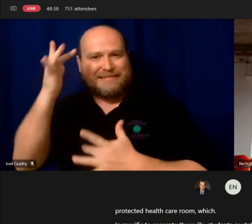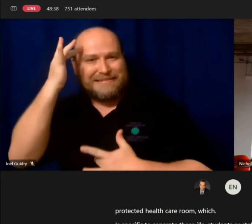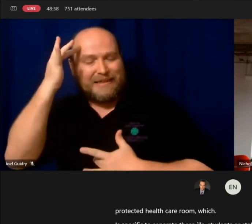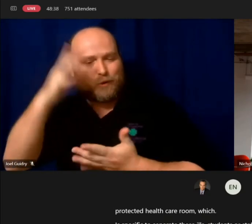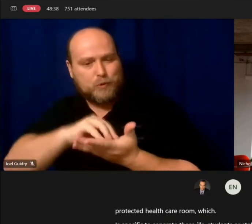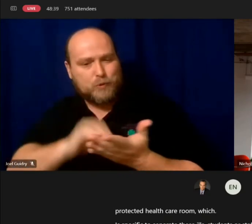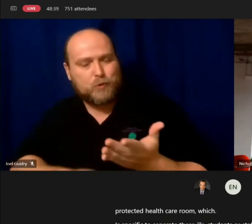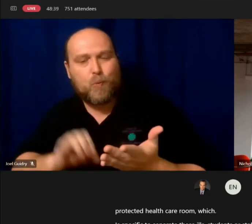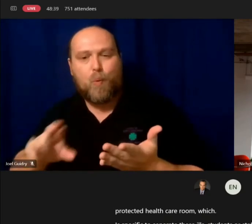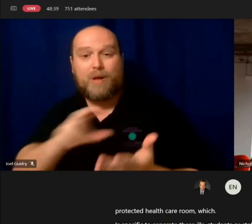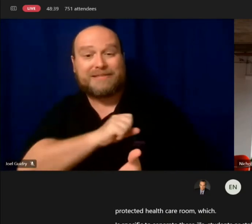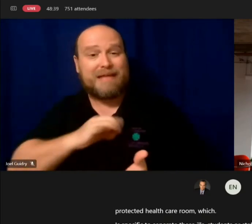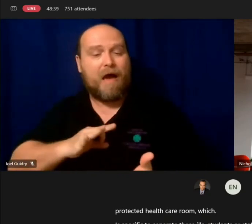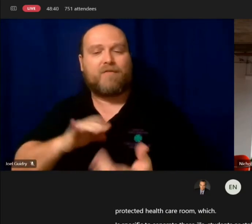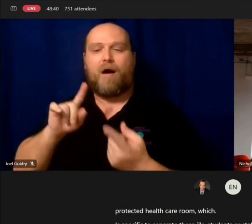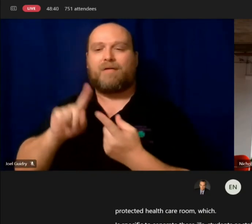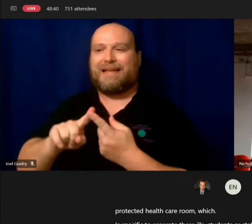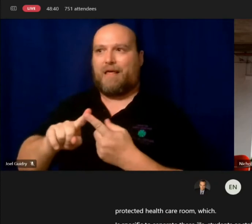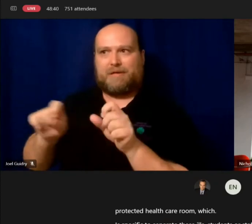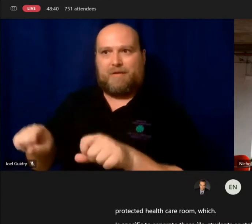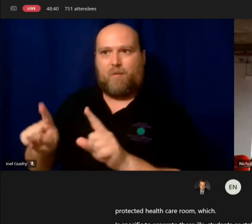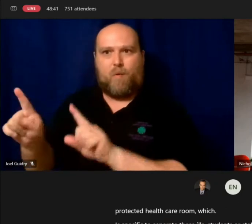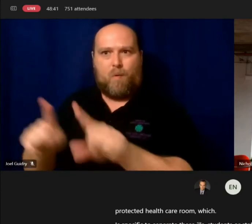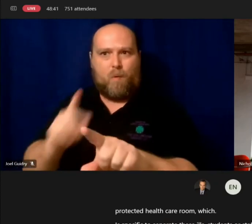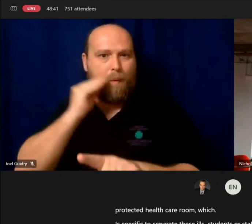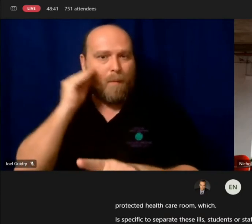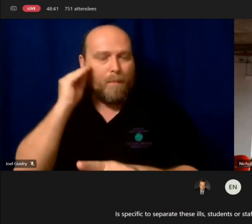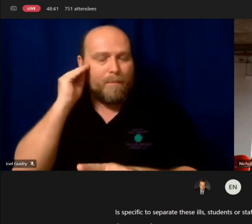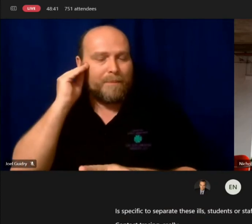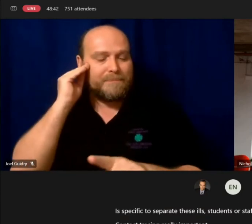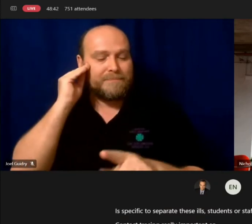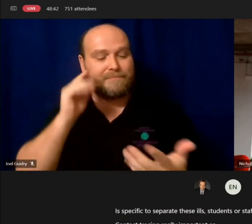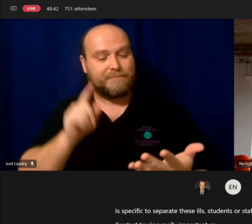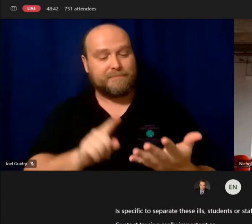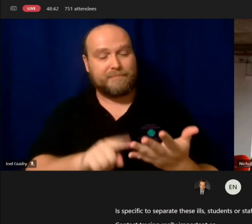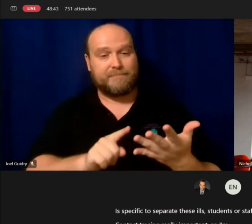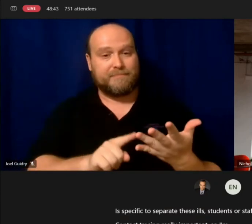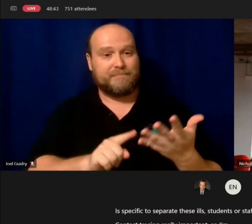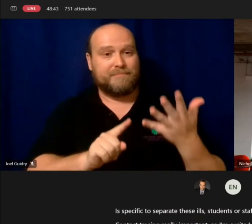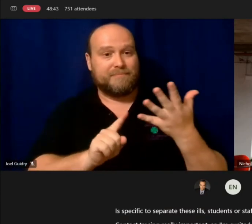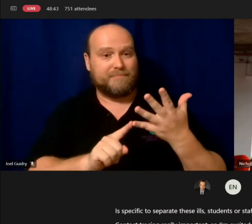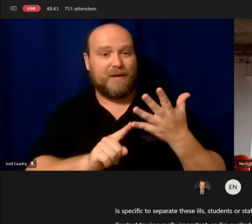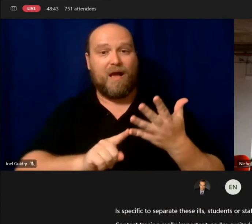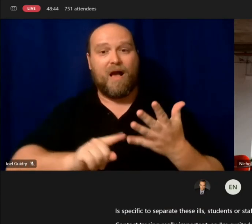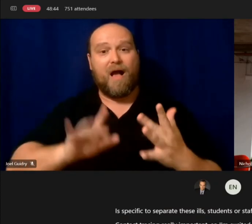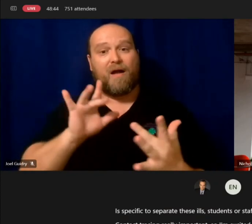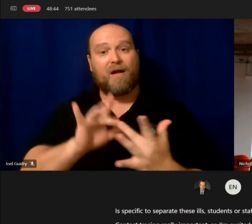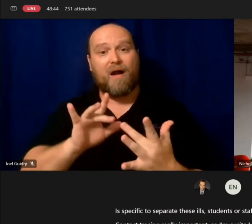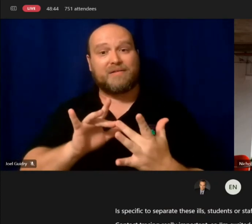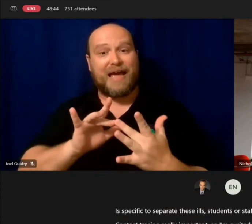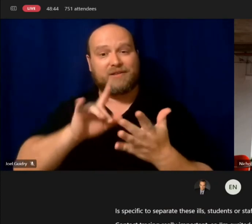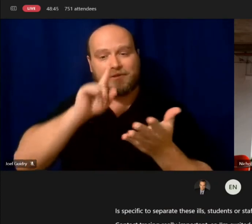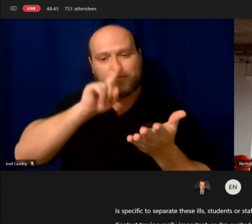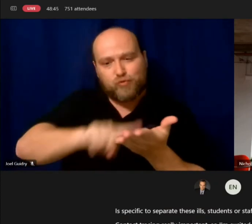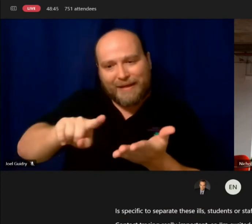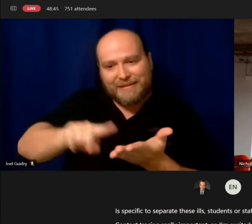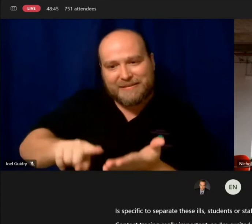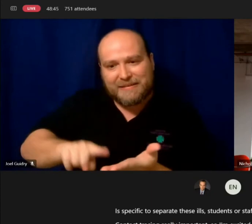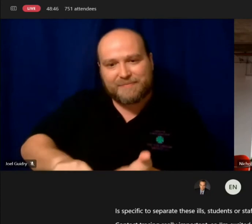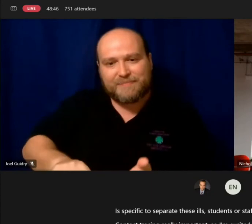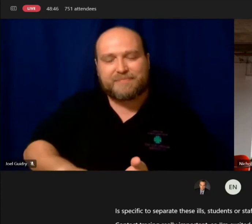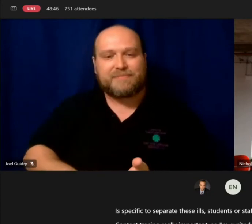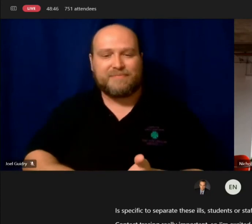Contact tracing, really important. So I'm excited that the district has committed to continuing to fund